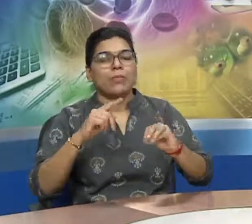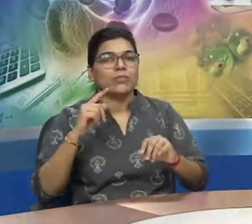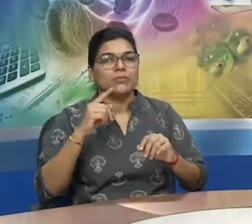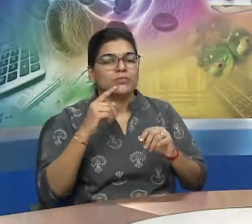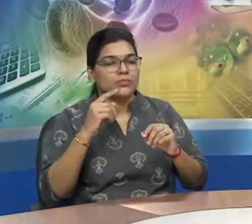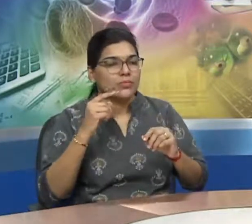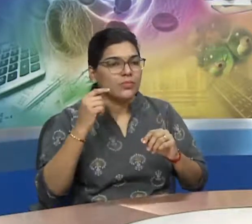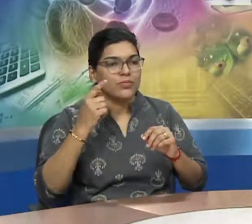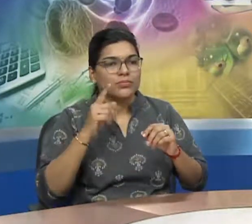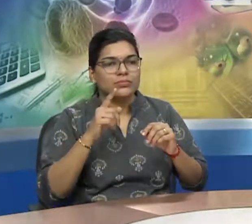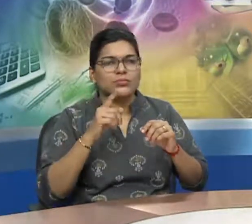voiceless.